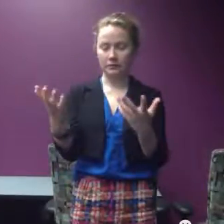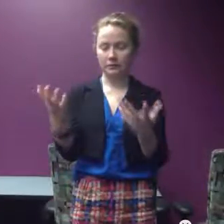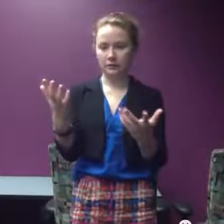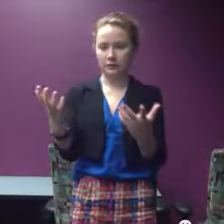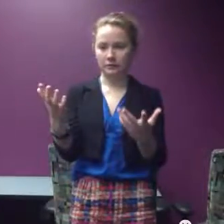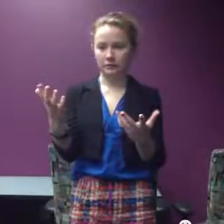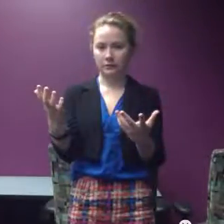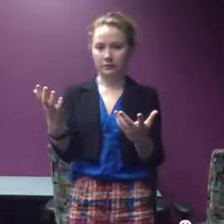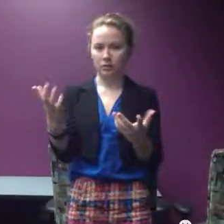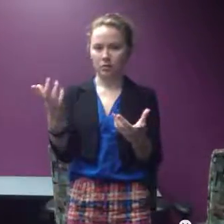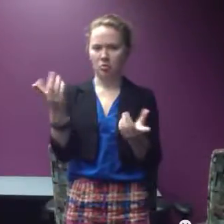is what?